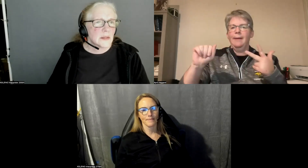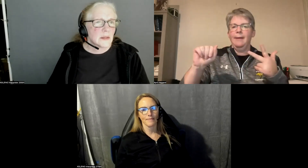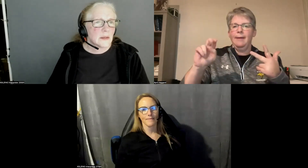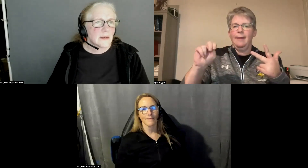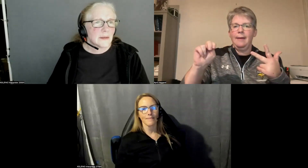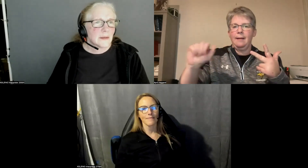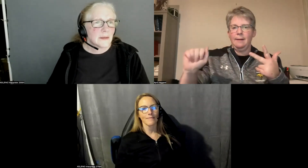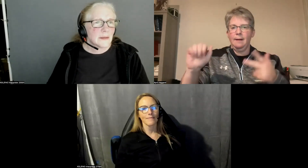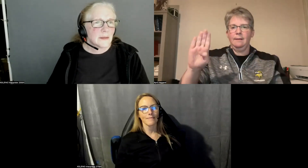and